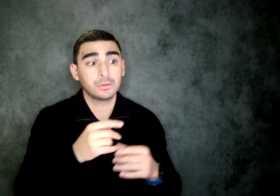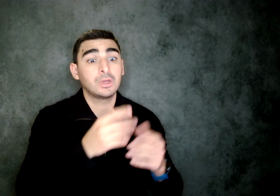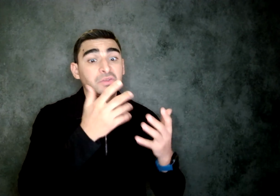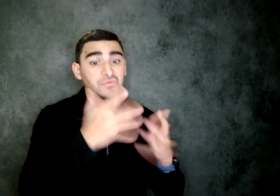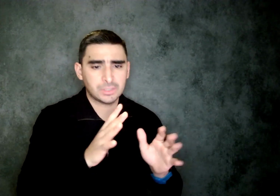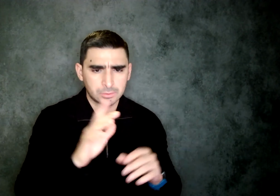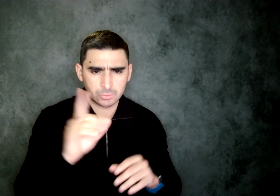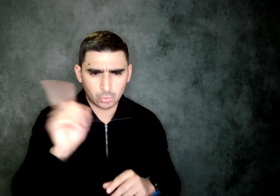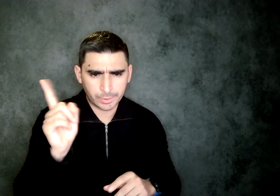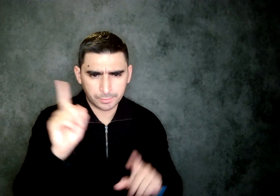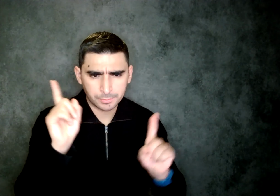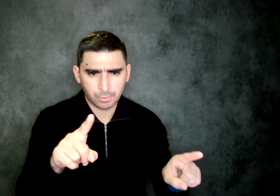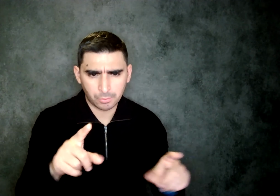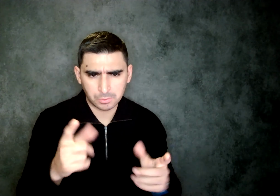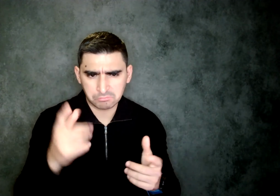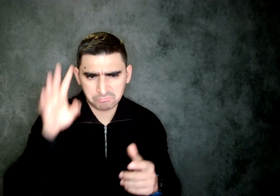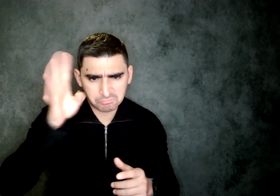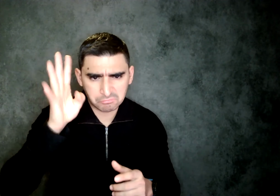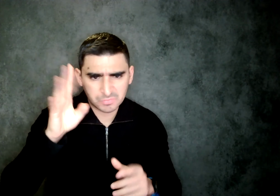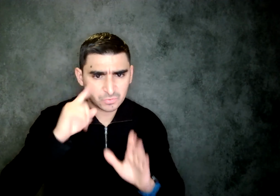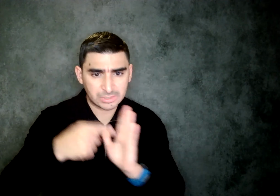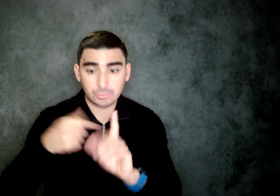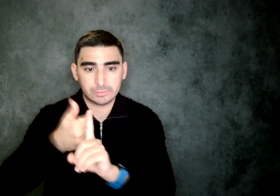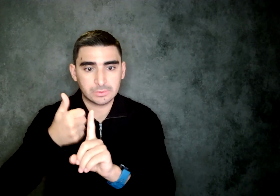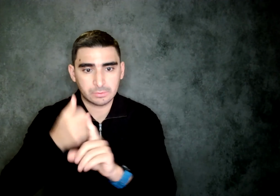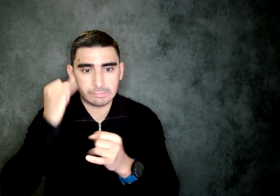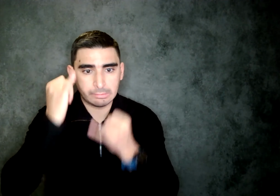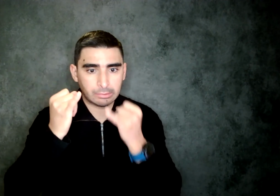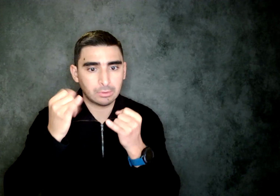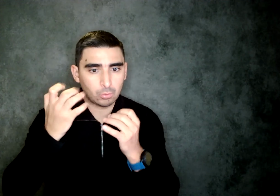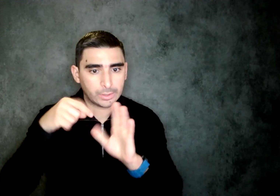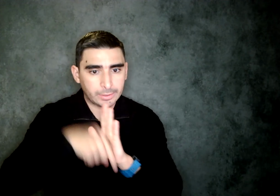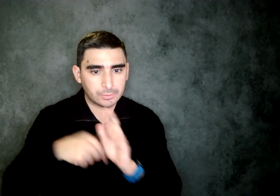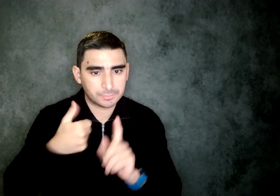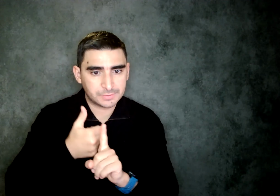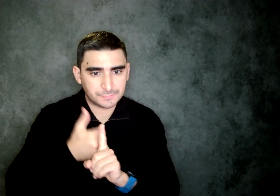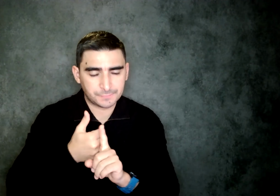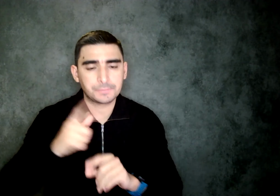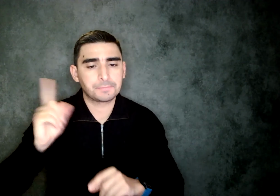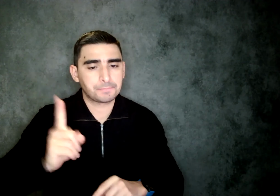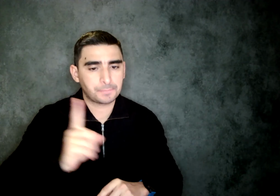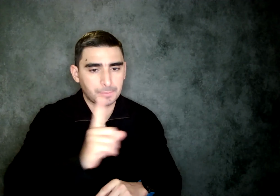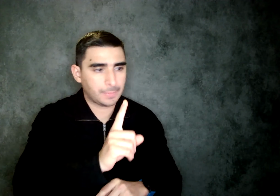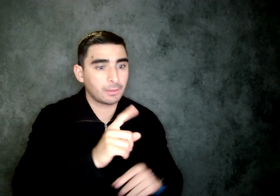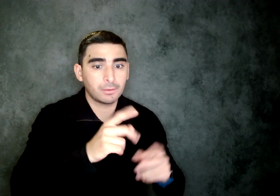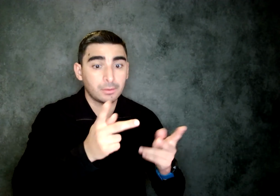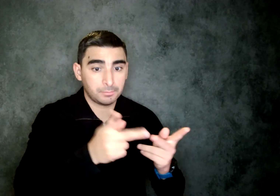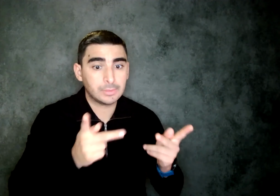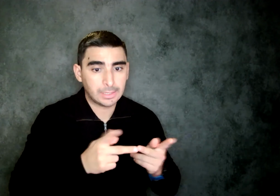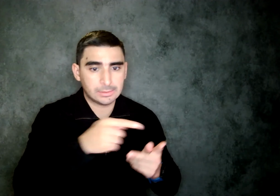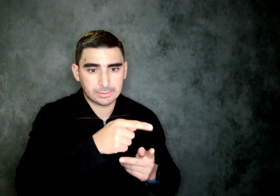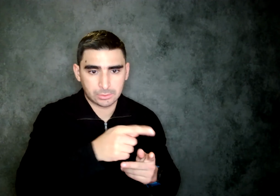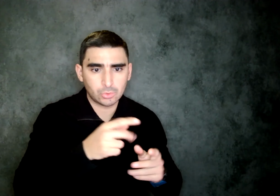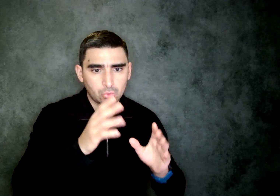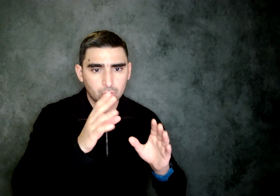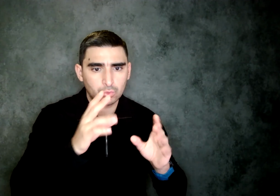after? So just a scenario, a suicidal person shows up to urgent care. Are they in